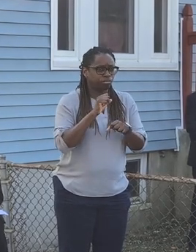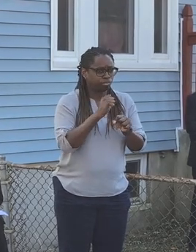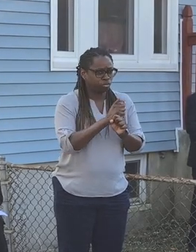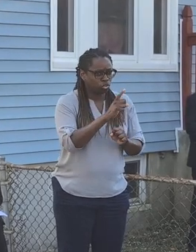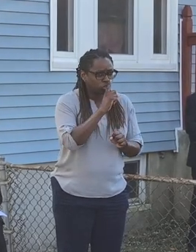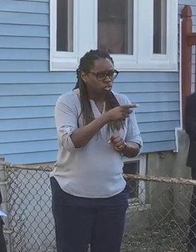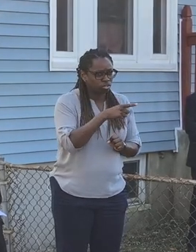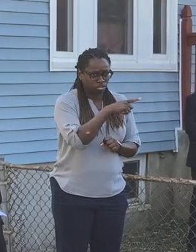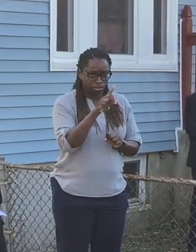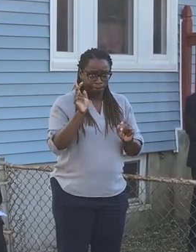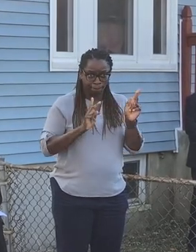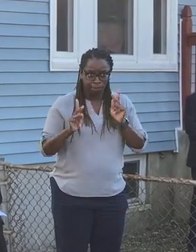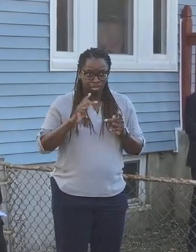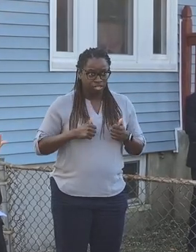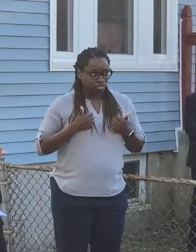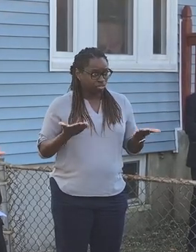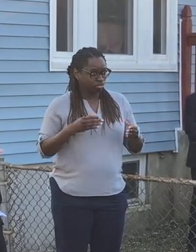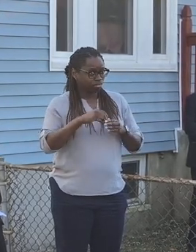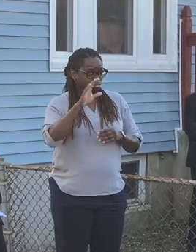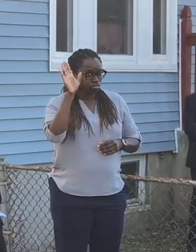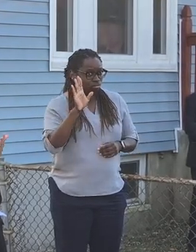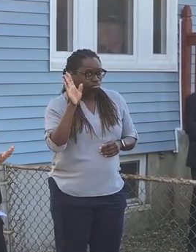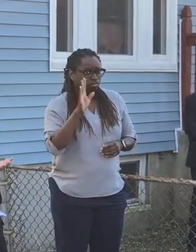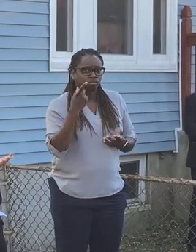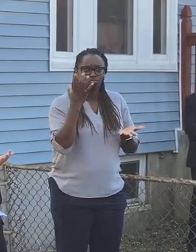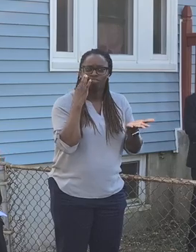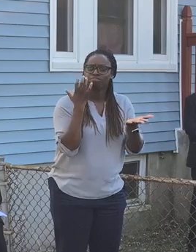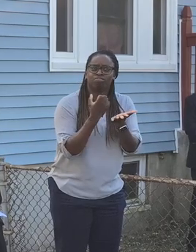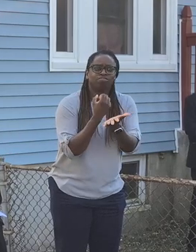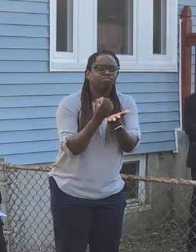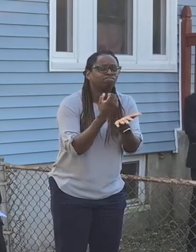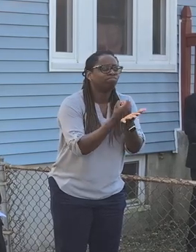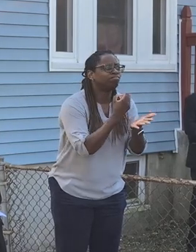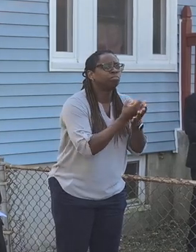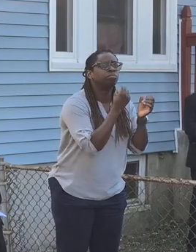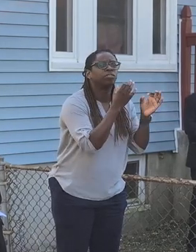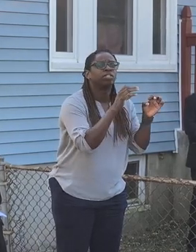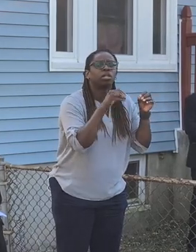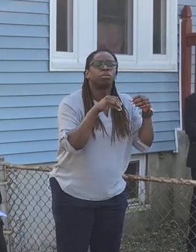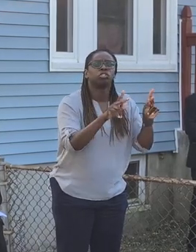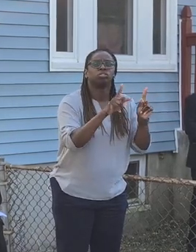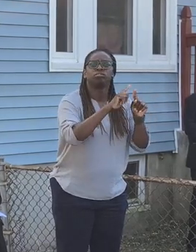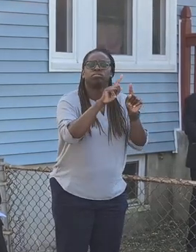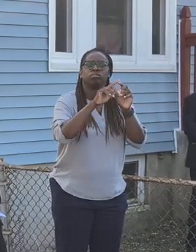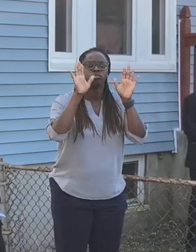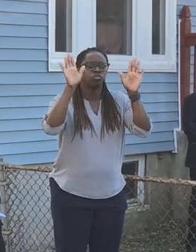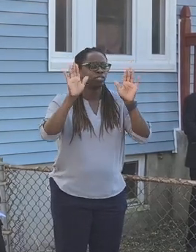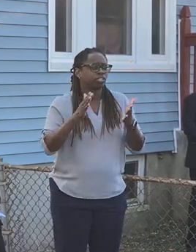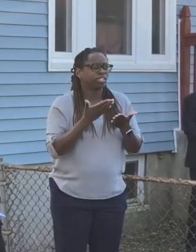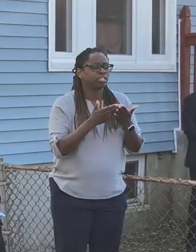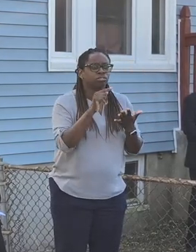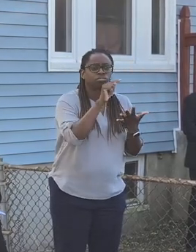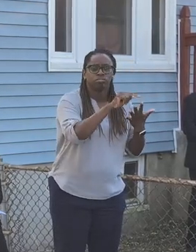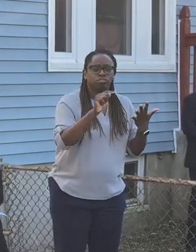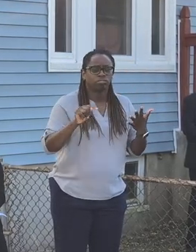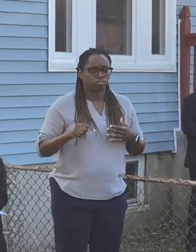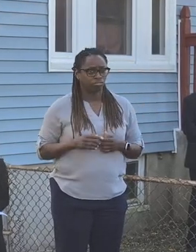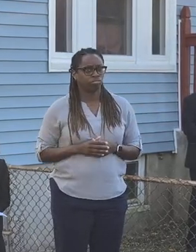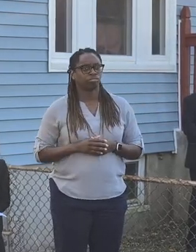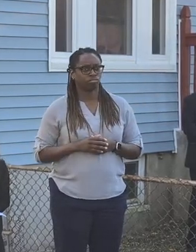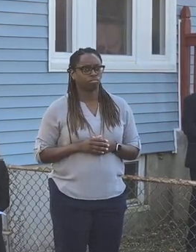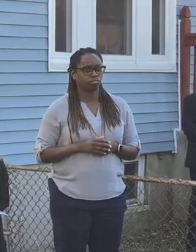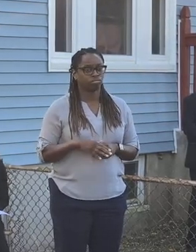take advantage of all of the great things that are happening in every other way. Because what does it matter if we're creating jobs